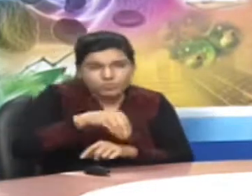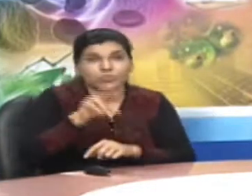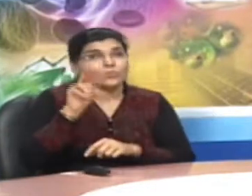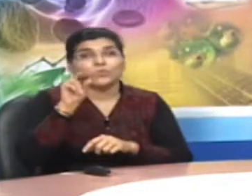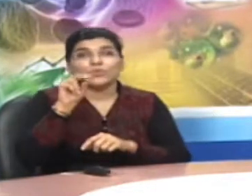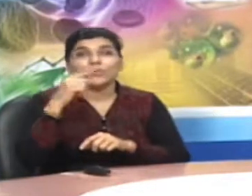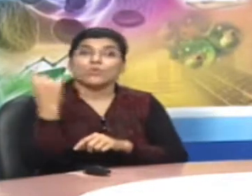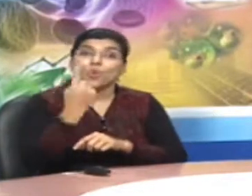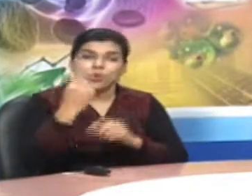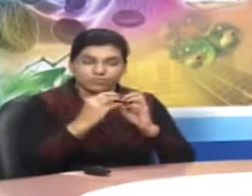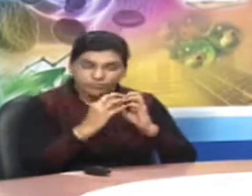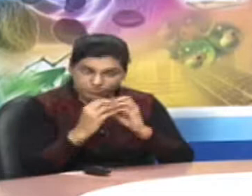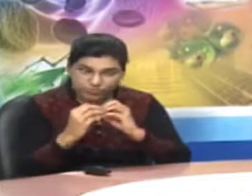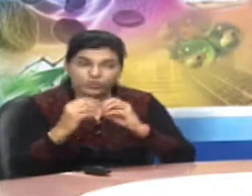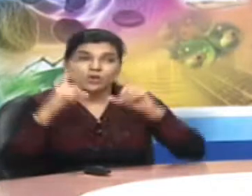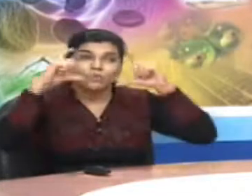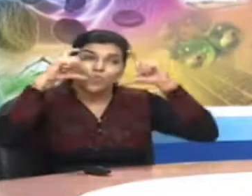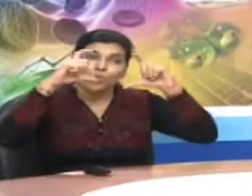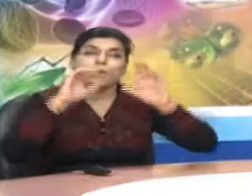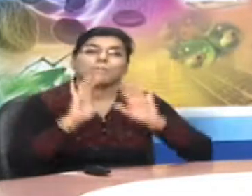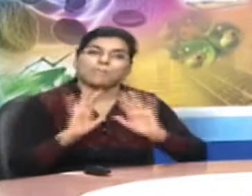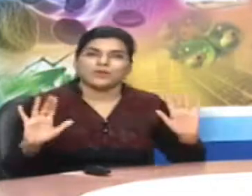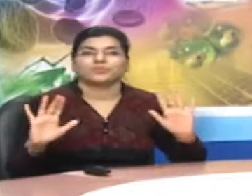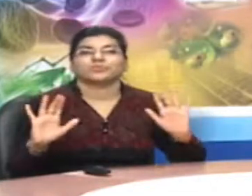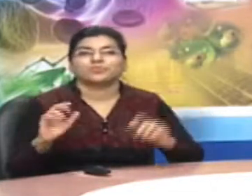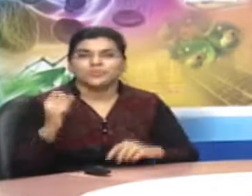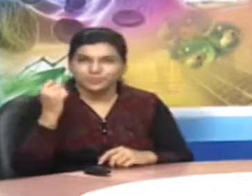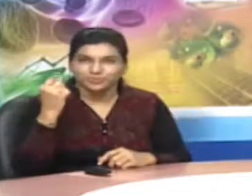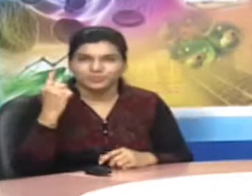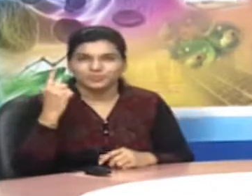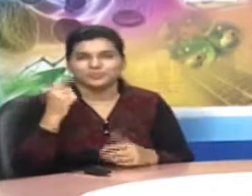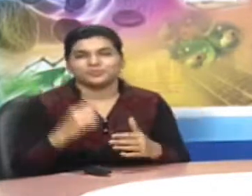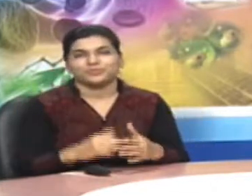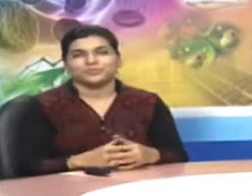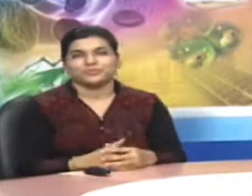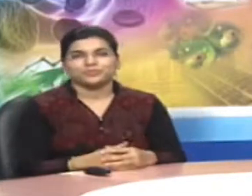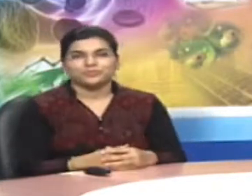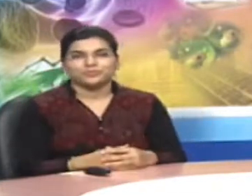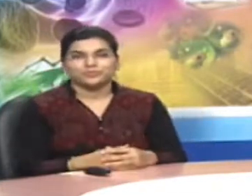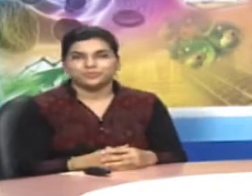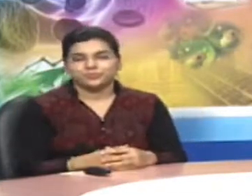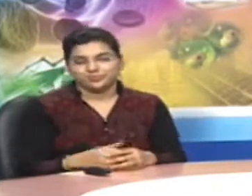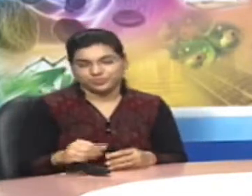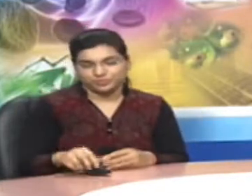Ninth is picture with captions, where you can put the picture and you can write the captions together.